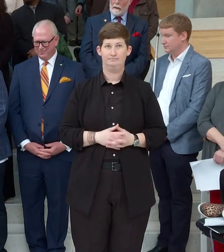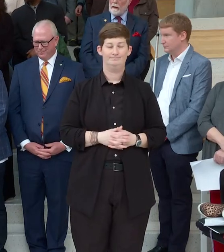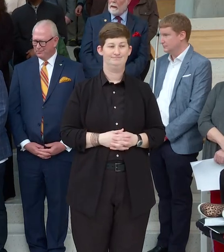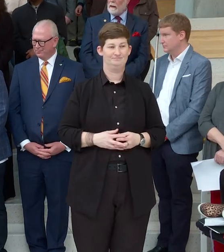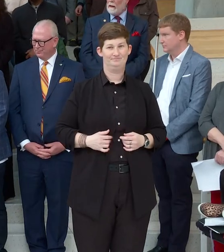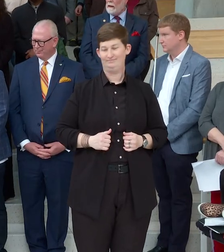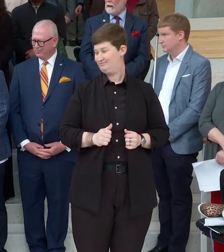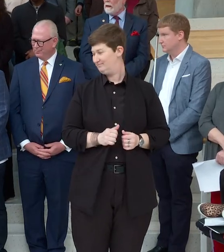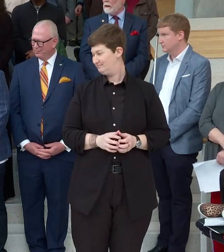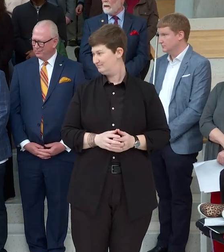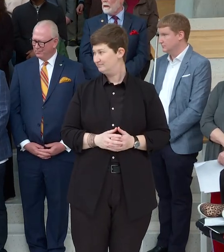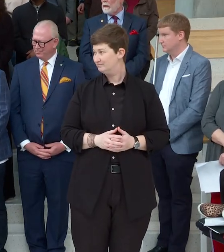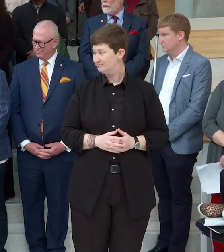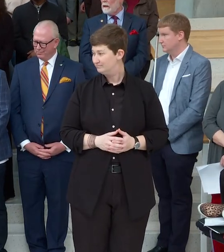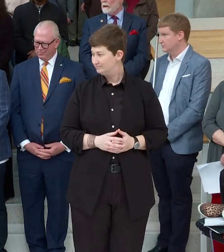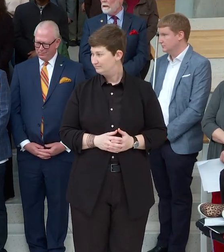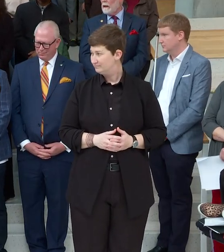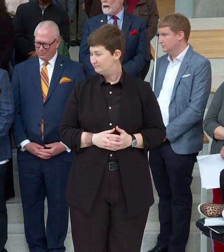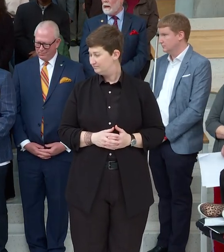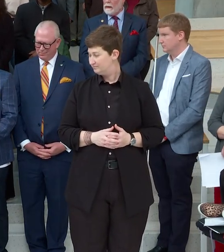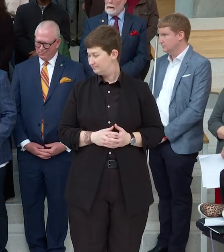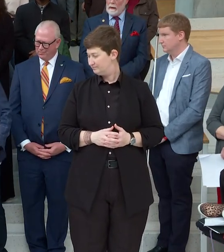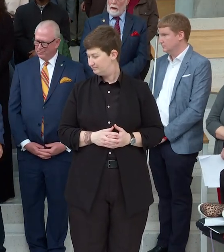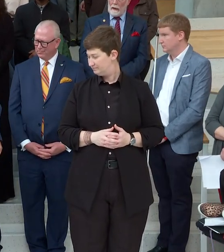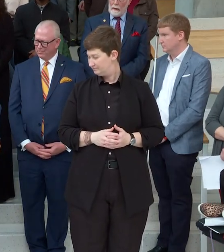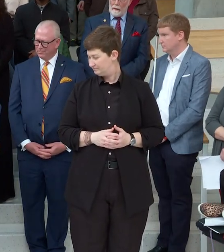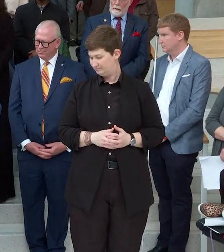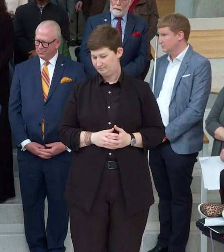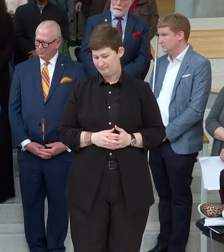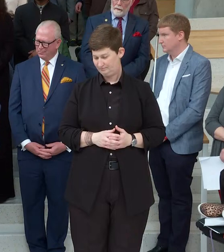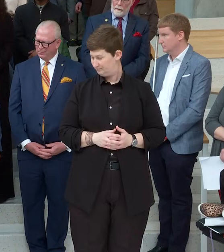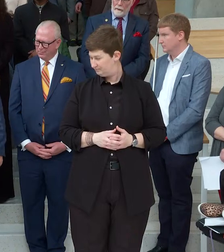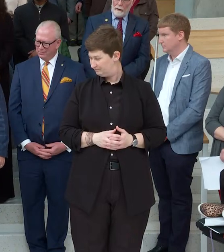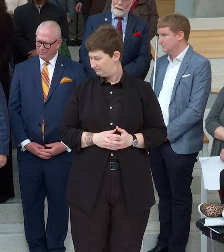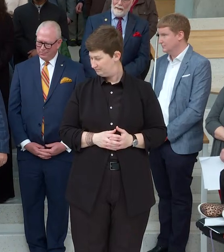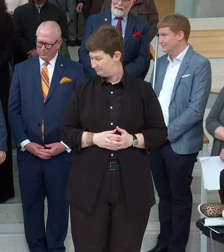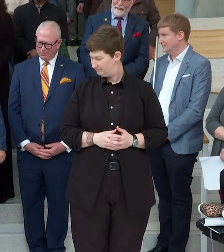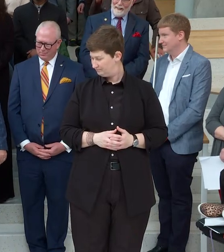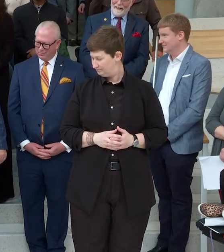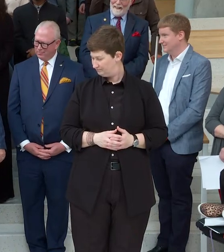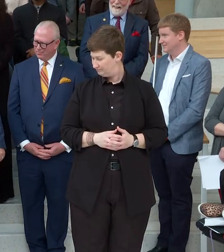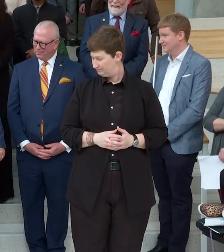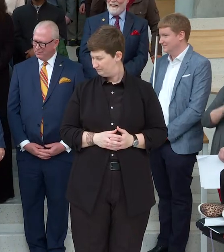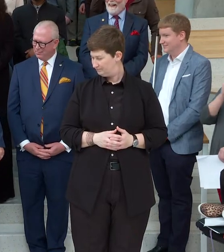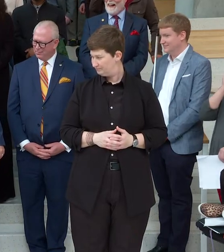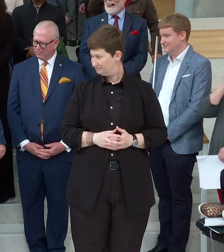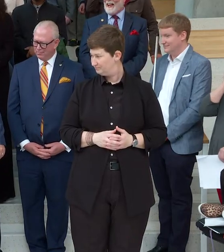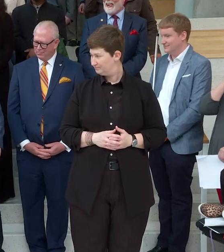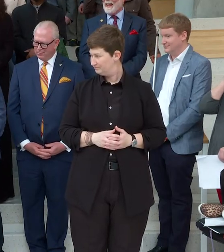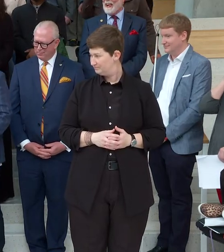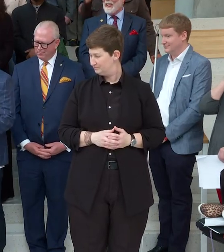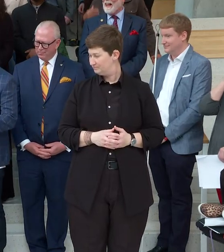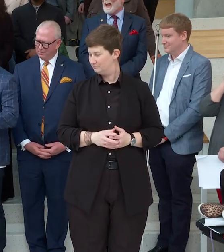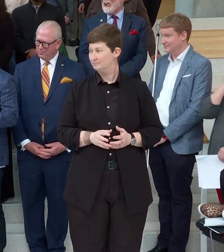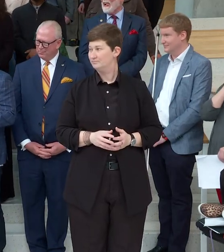Well, thanks for that question. And here you go, Mayor. Never mind. Here we go.